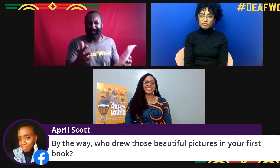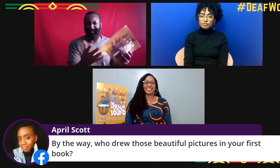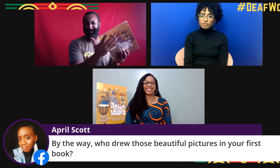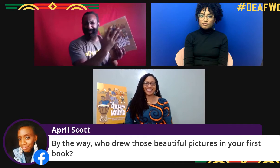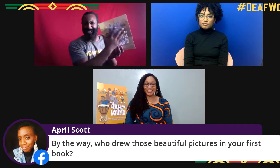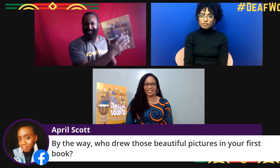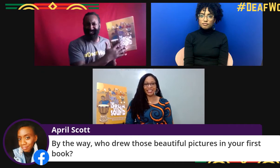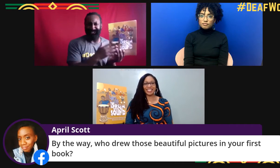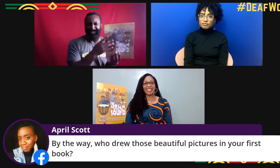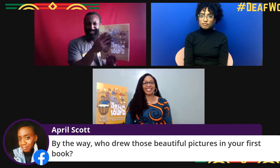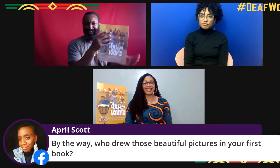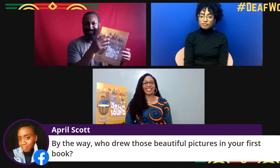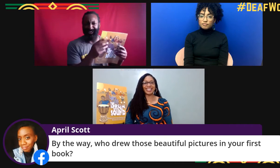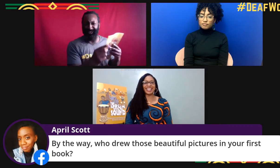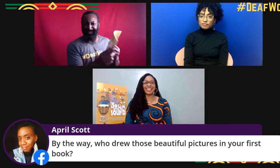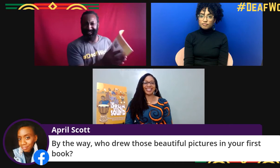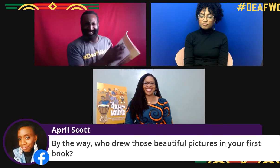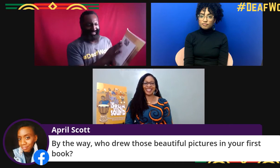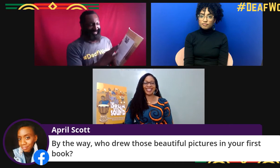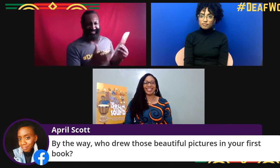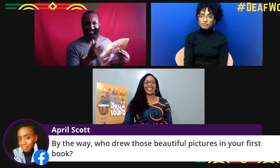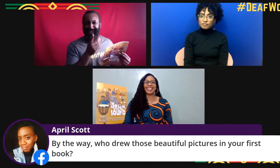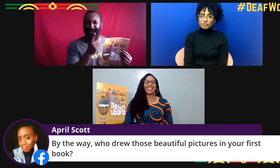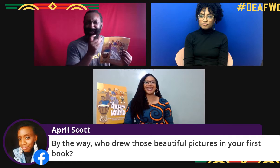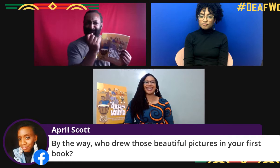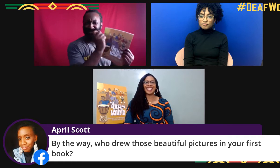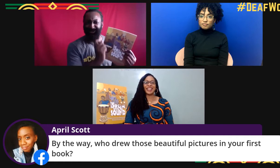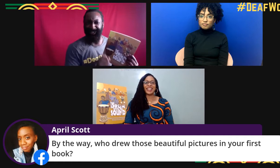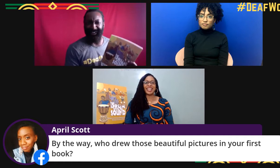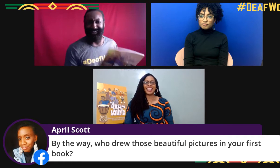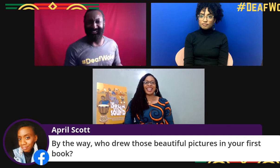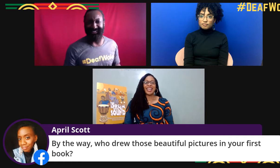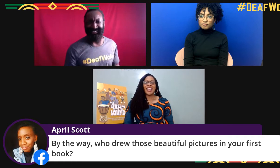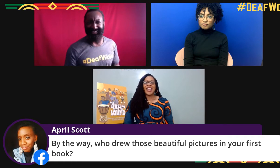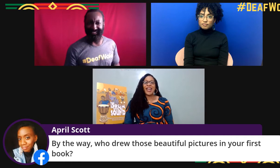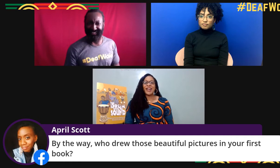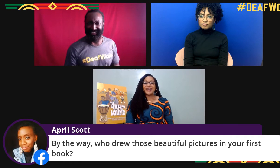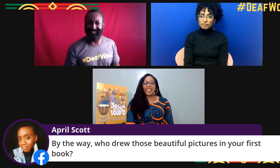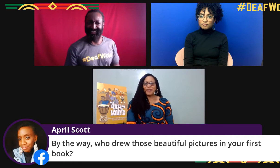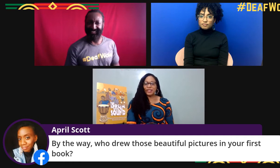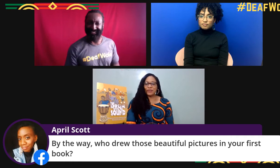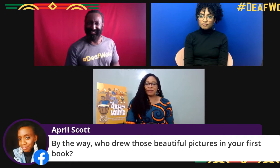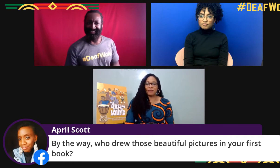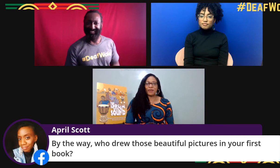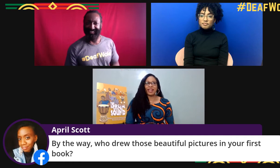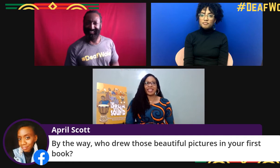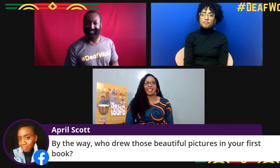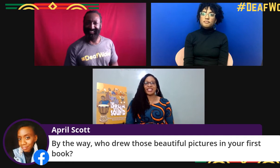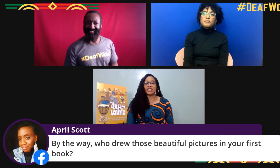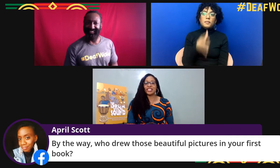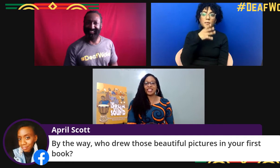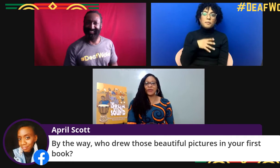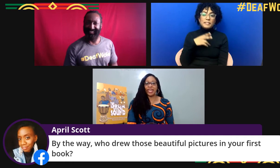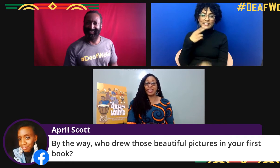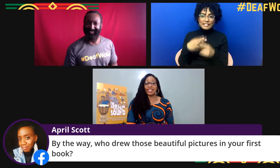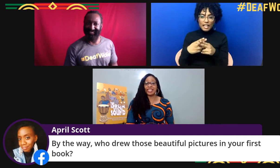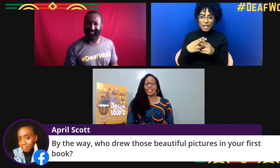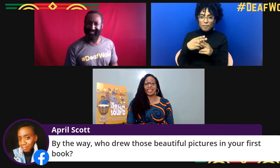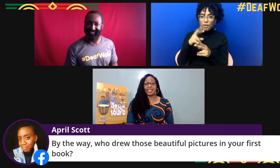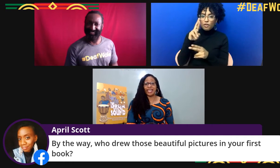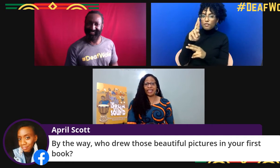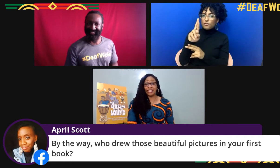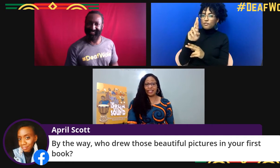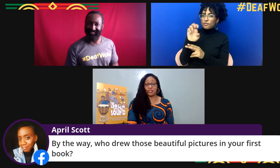Question, by the way, who drew those beautiful pictures in your first book? Her name is Remy Bryant, and she's